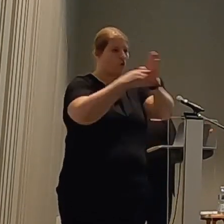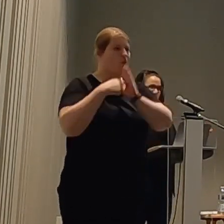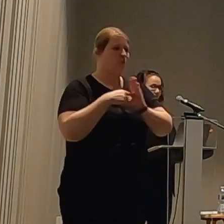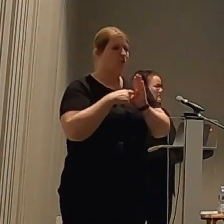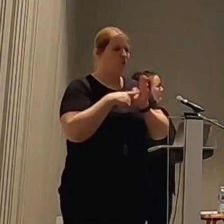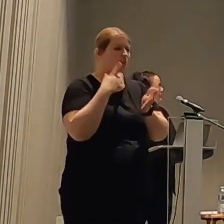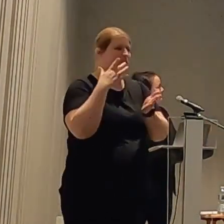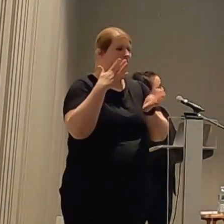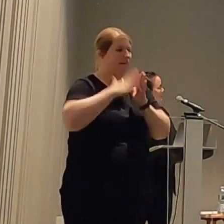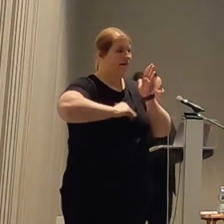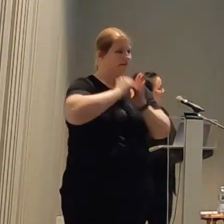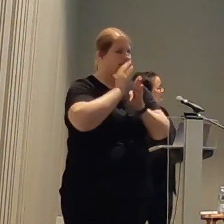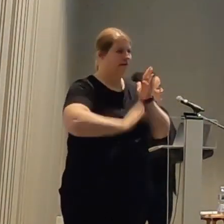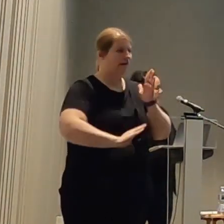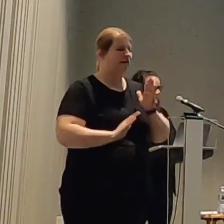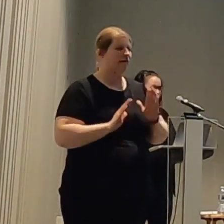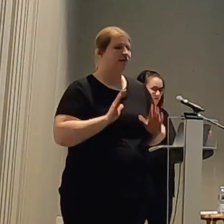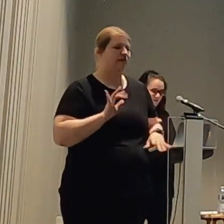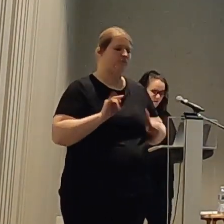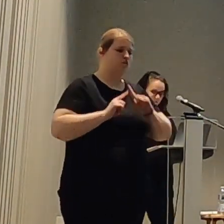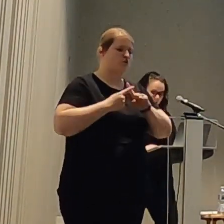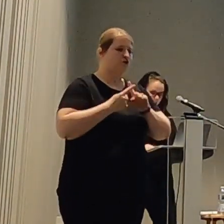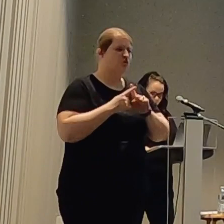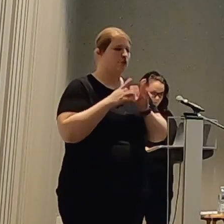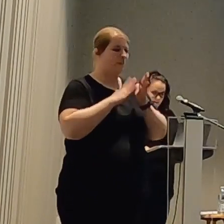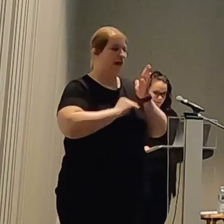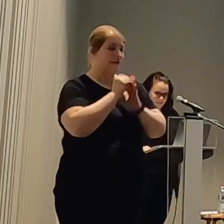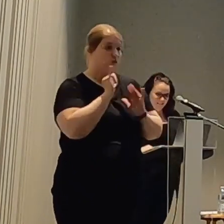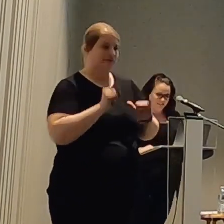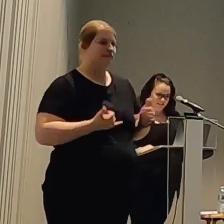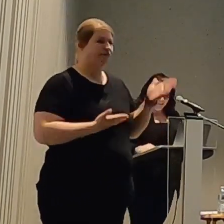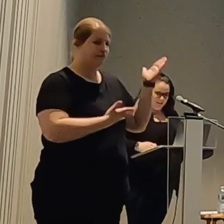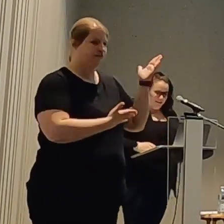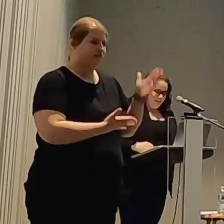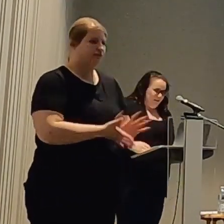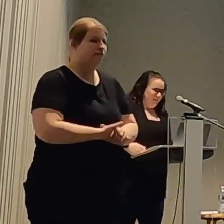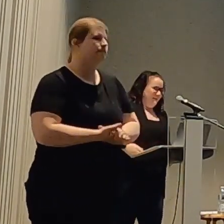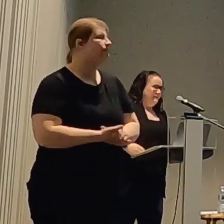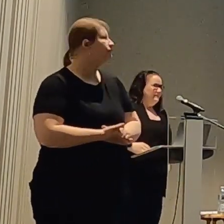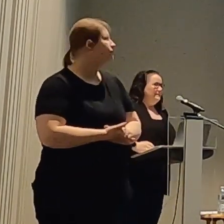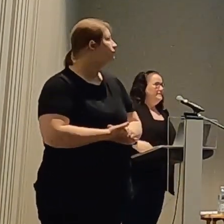the original Picasso painting, so here it is.